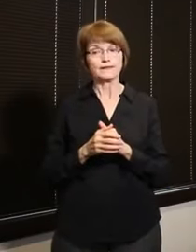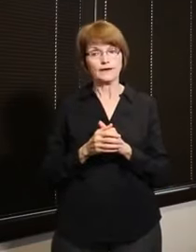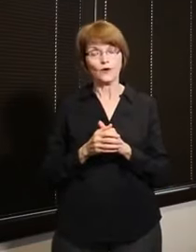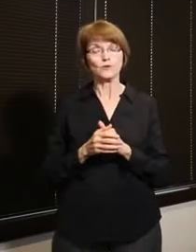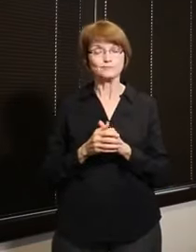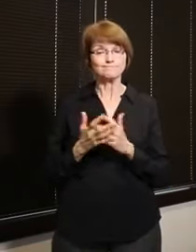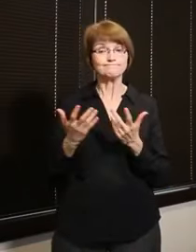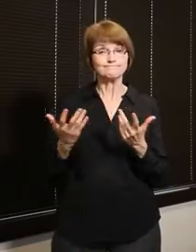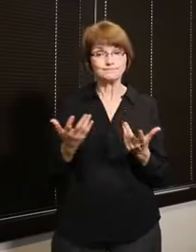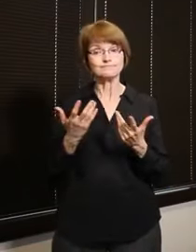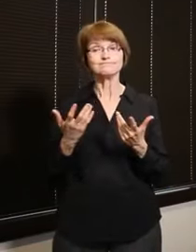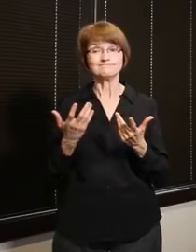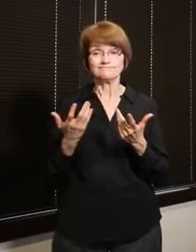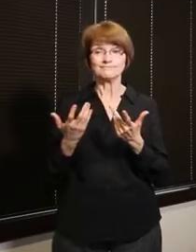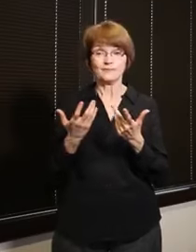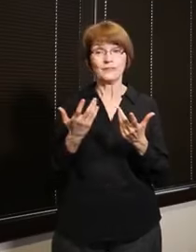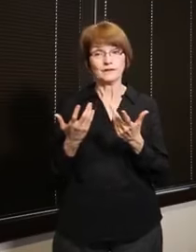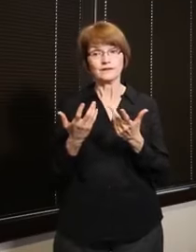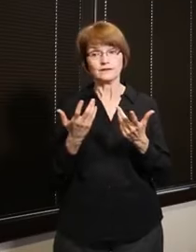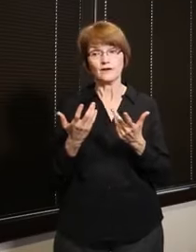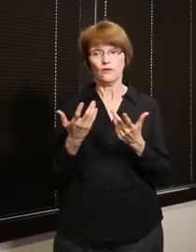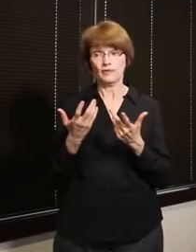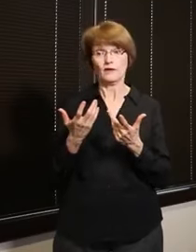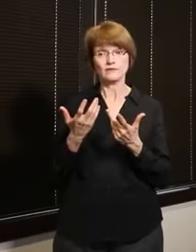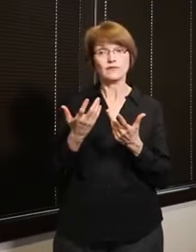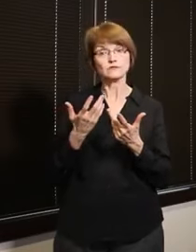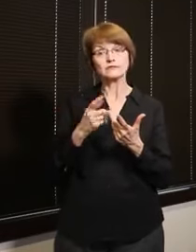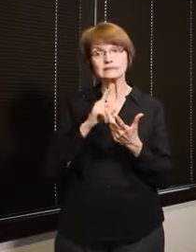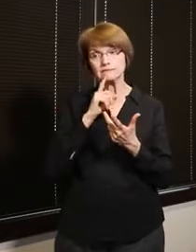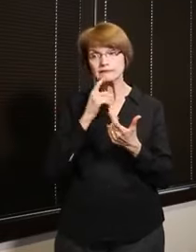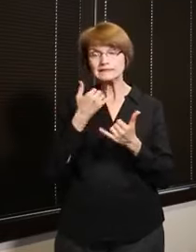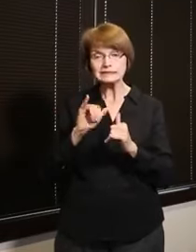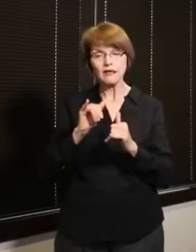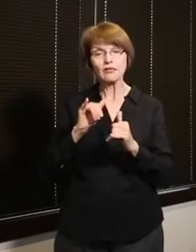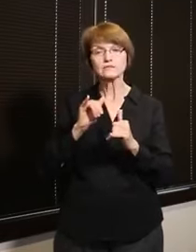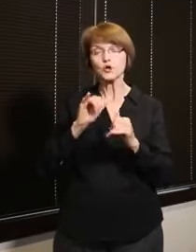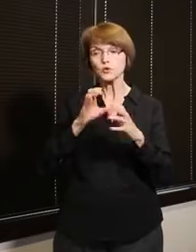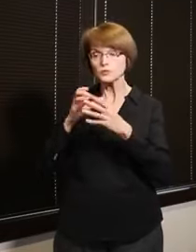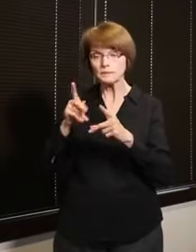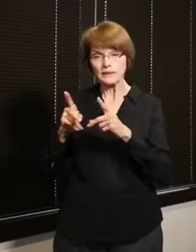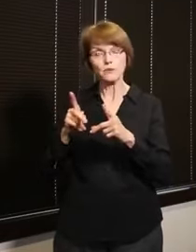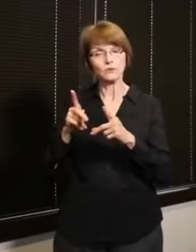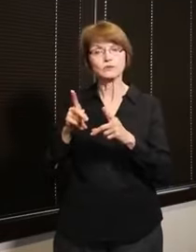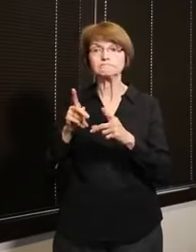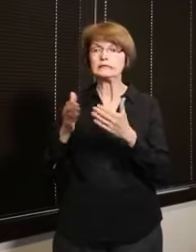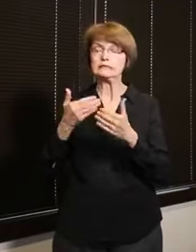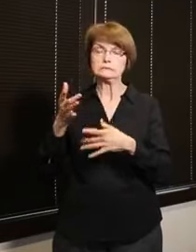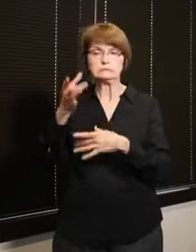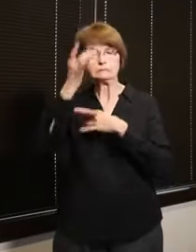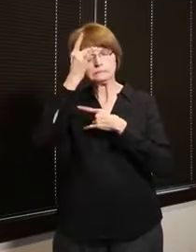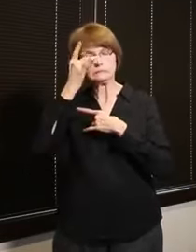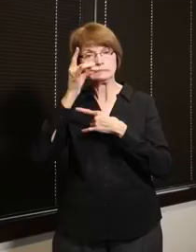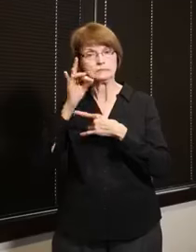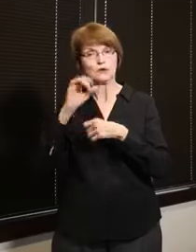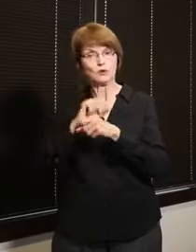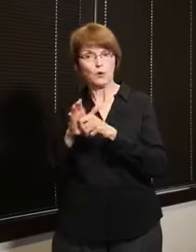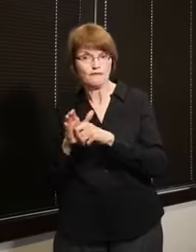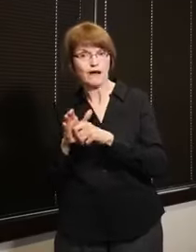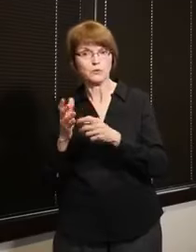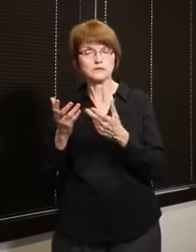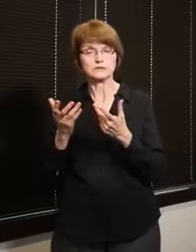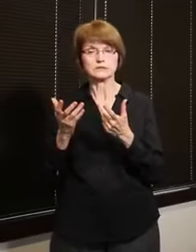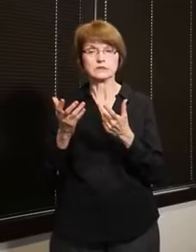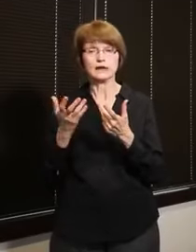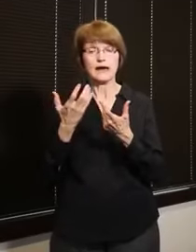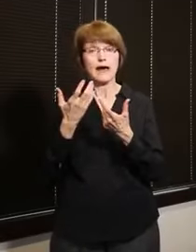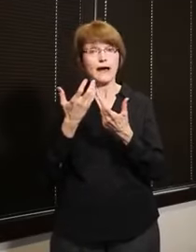proportion of the population that's susceptible to the virus. So the way that we can safely begin